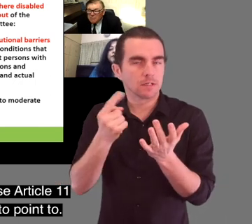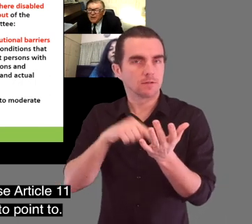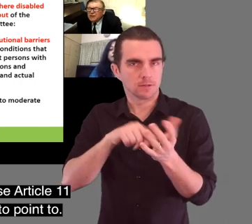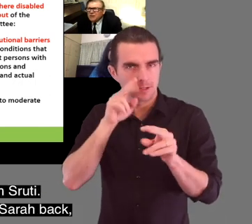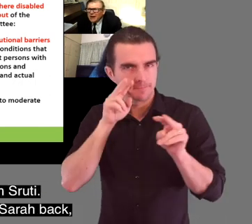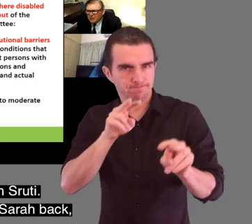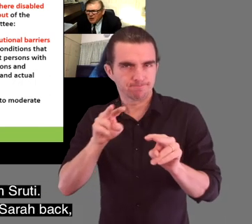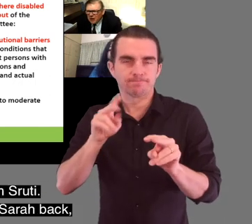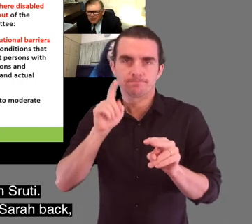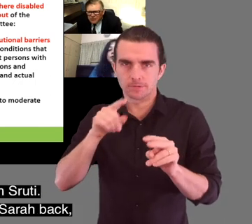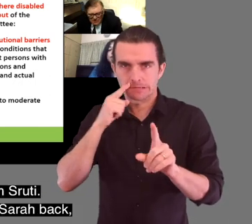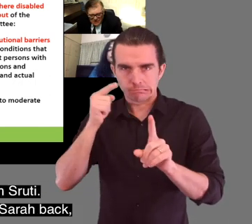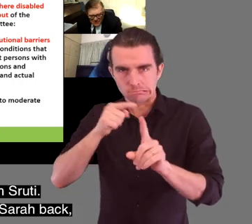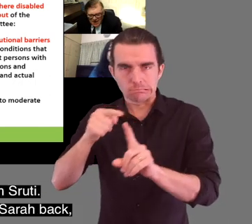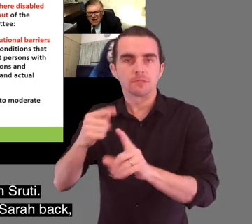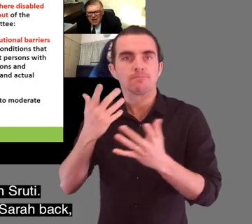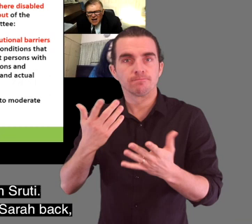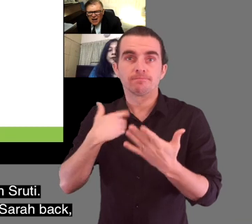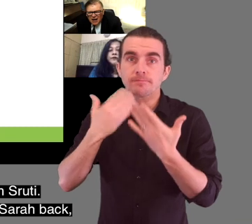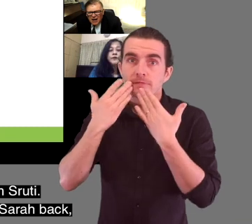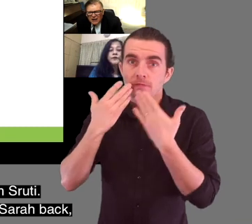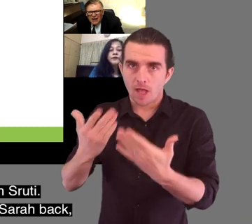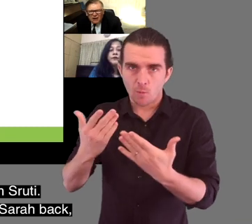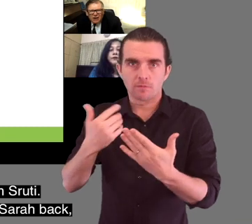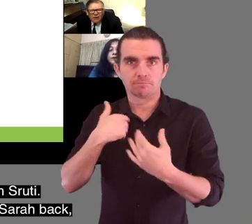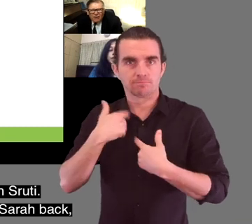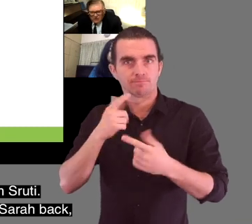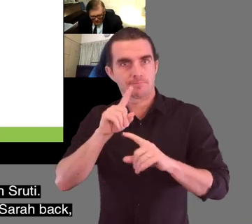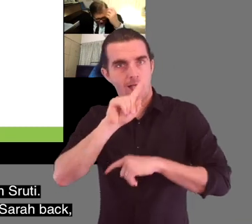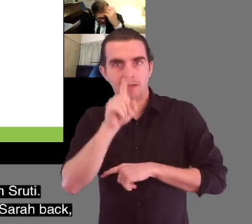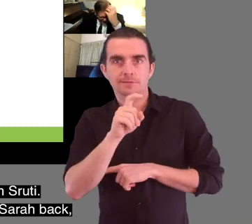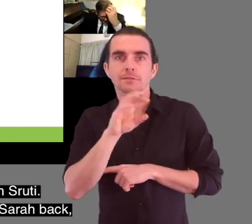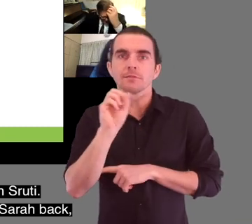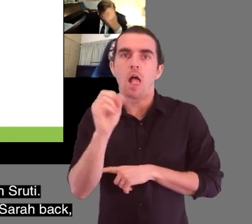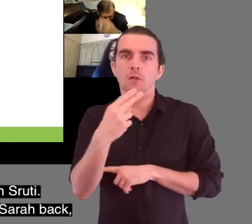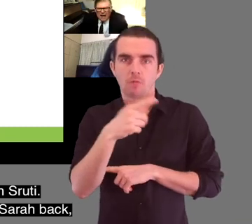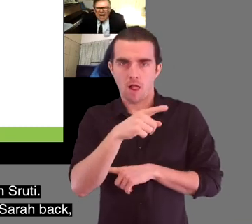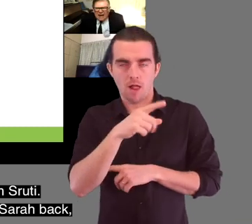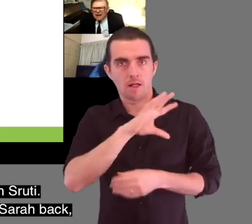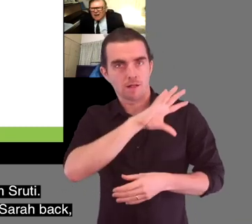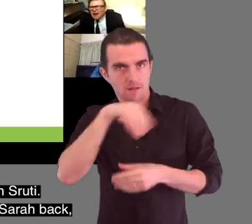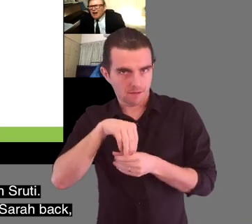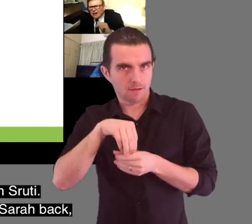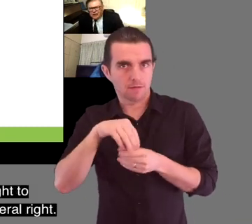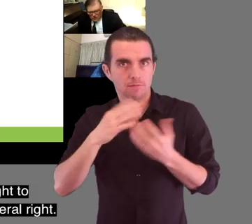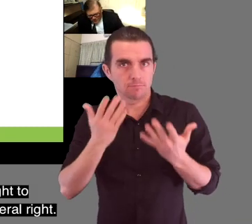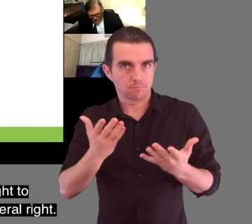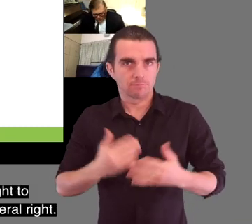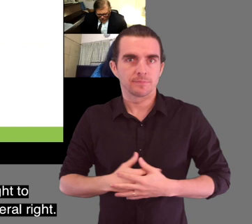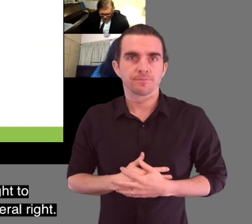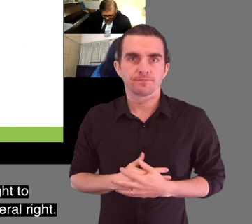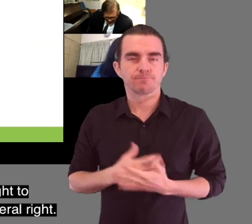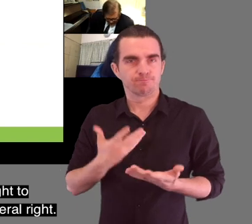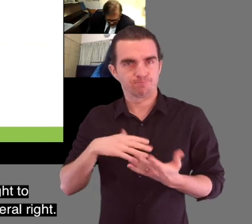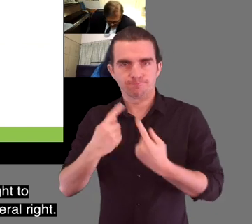to point to. Thank you very much, Shruti. I now go on to ask Sarah back to